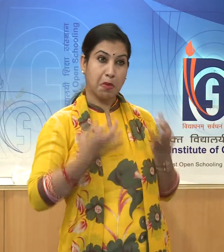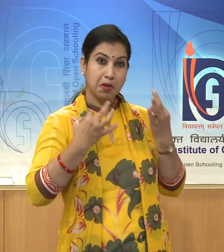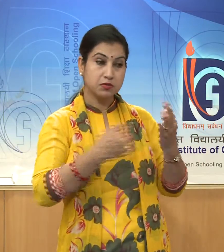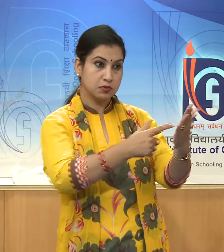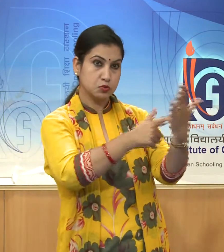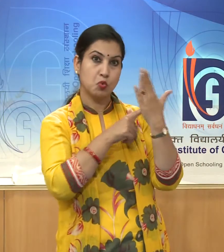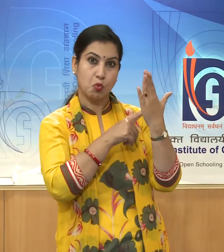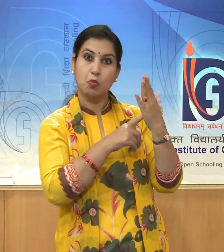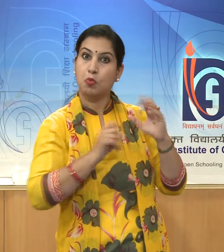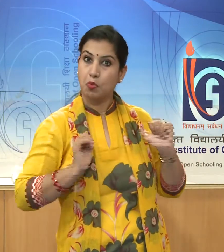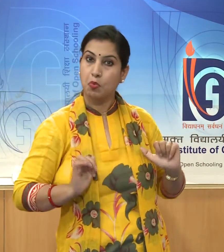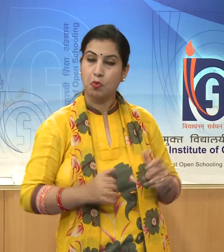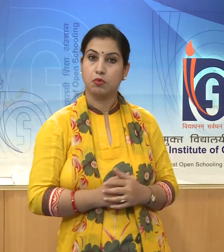extraordinary depth.